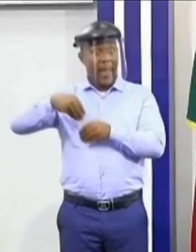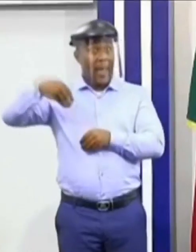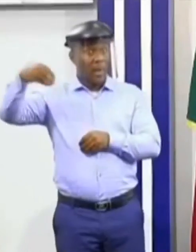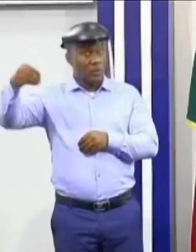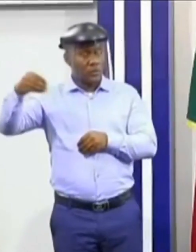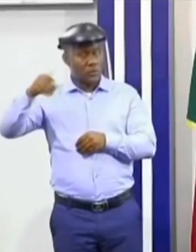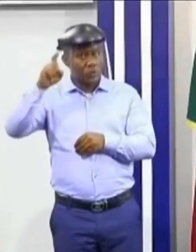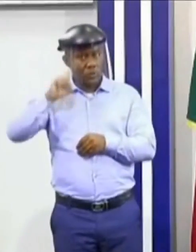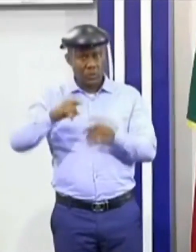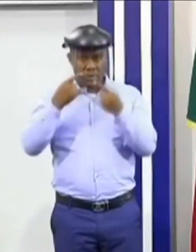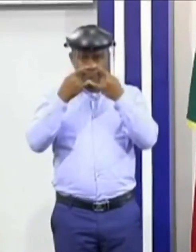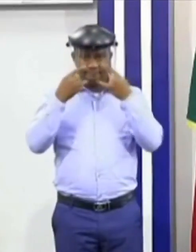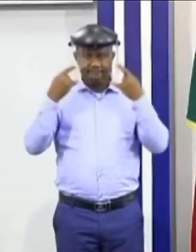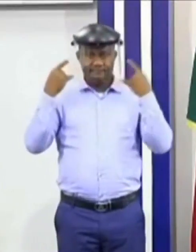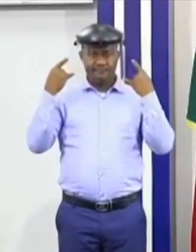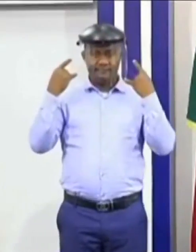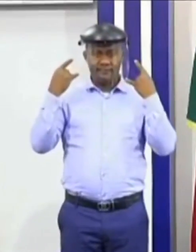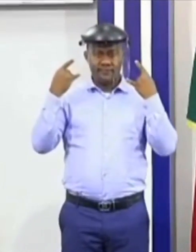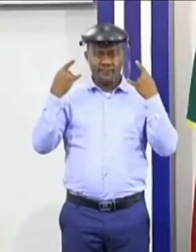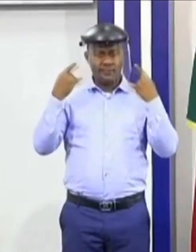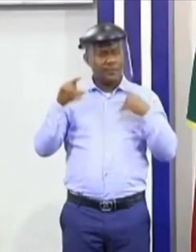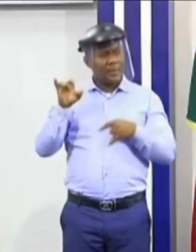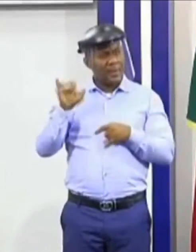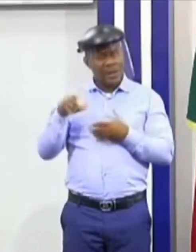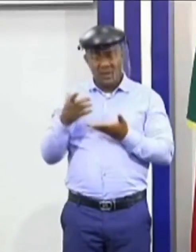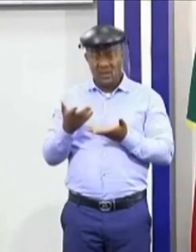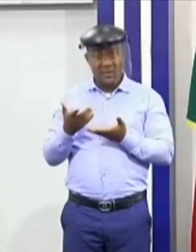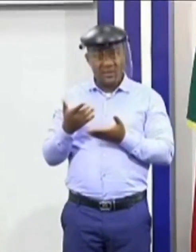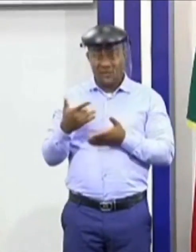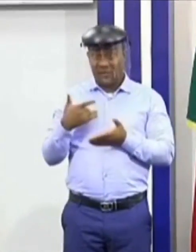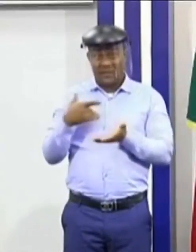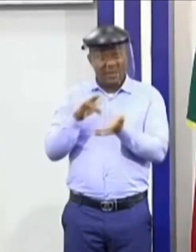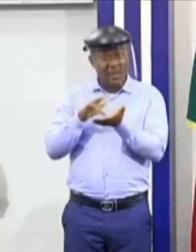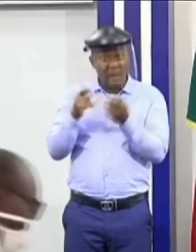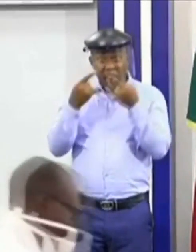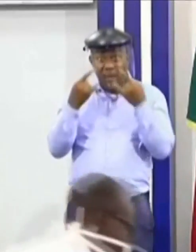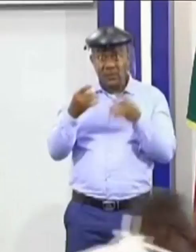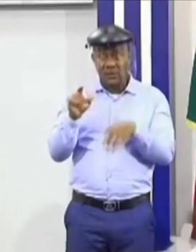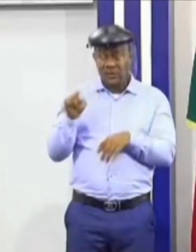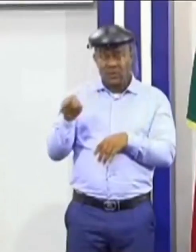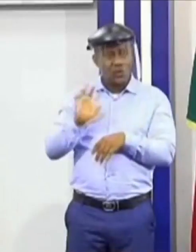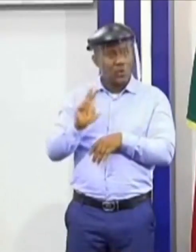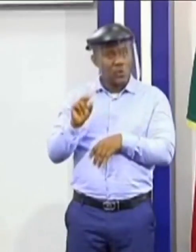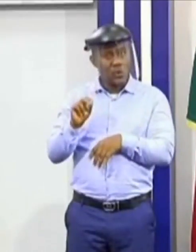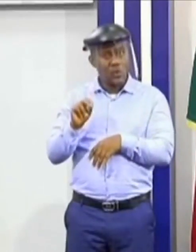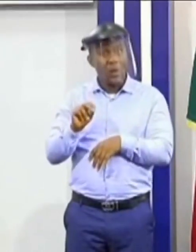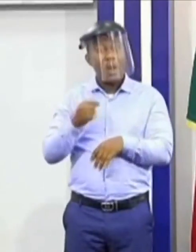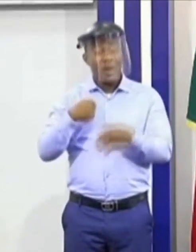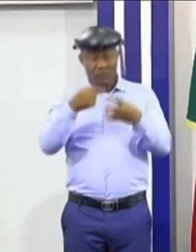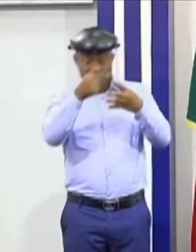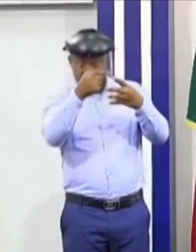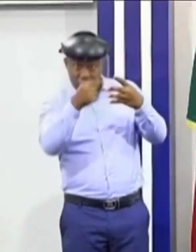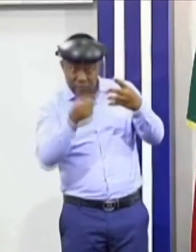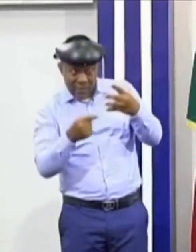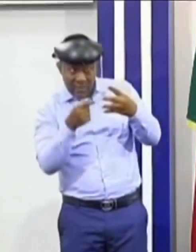masks, which is a complement, not a substitute, a complement to the other prevent